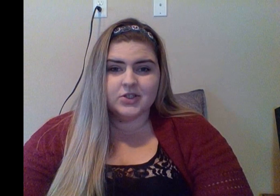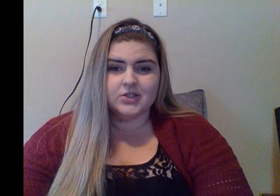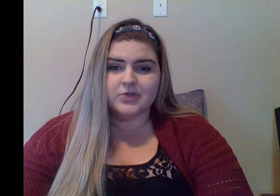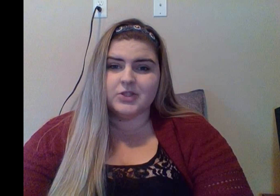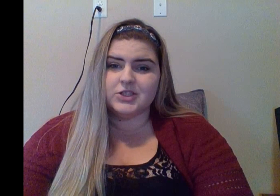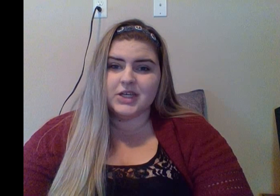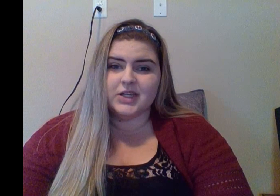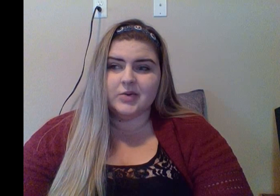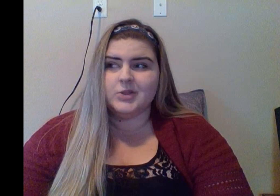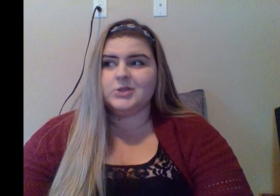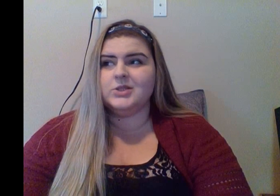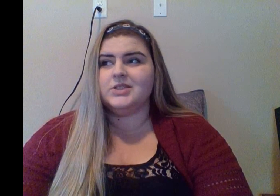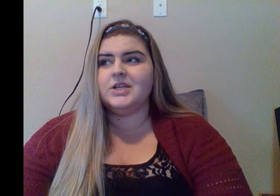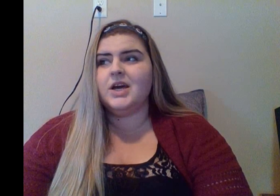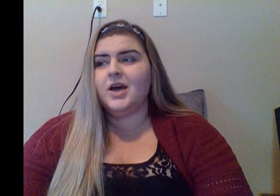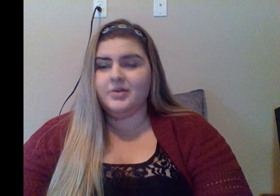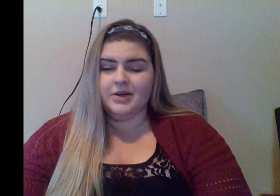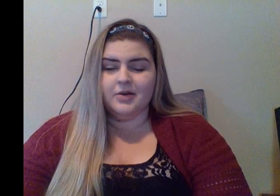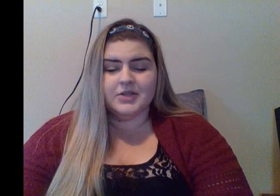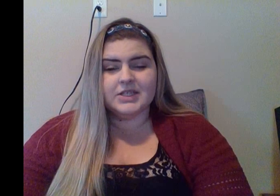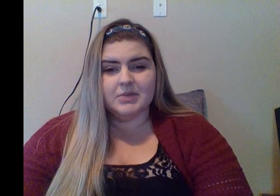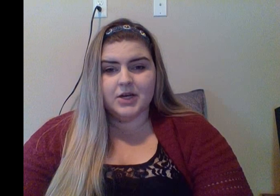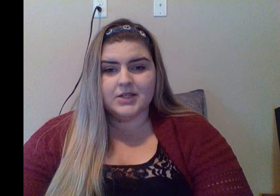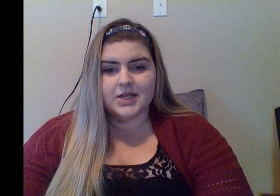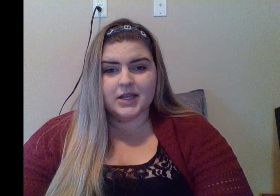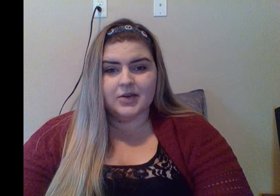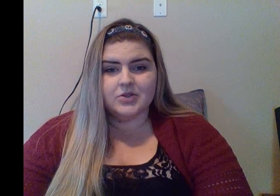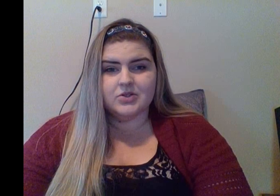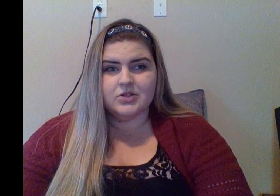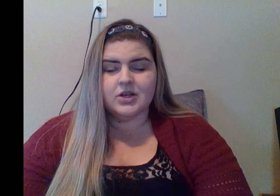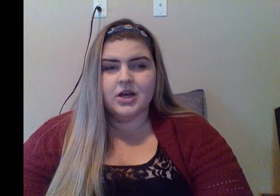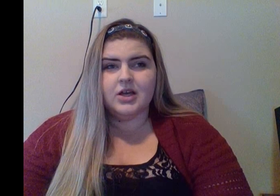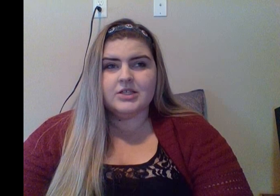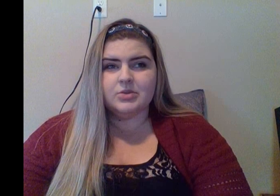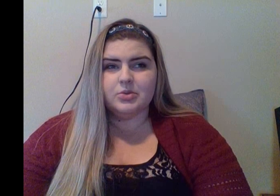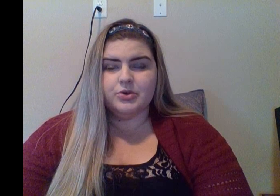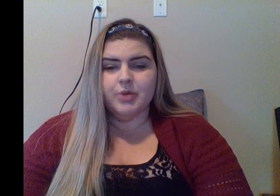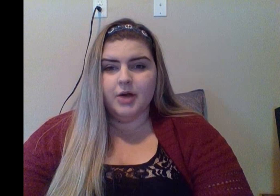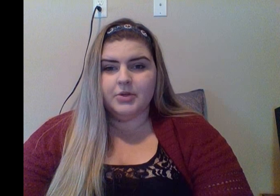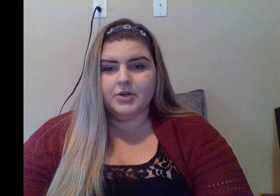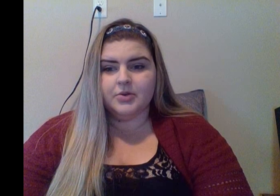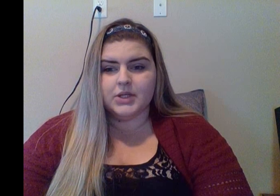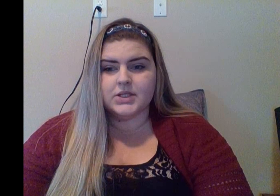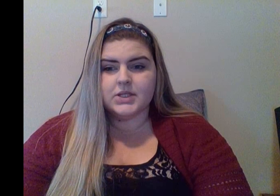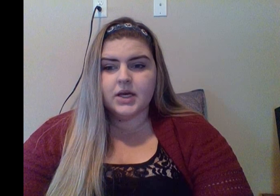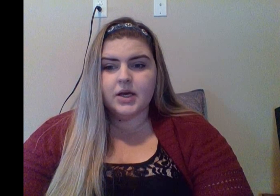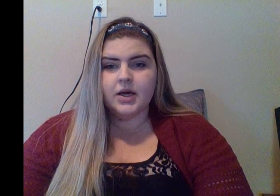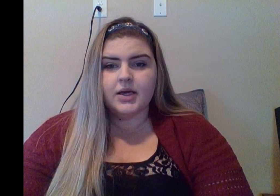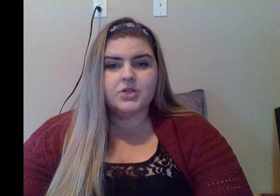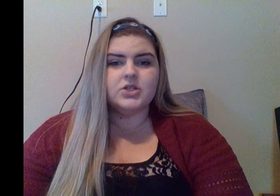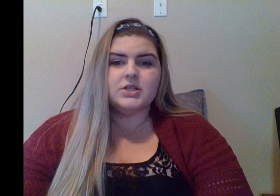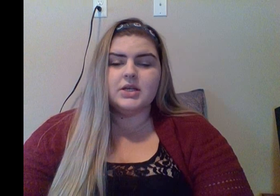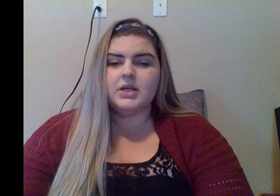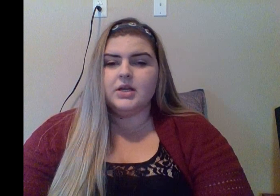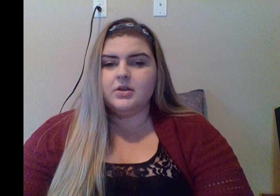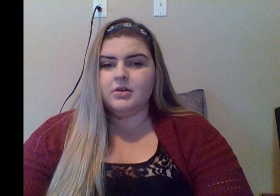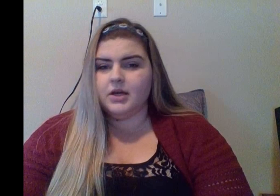there's French Sign Language, there's obviously American Sign Language. Those are some of the more popular ones. It's just like any other